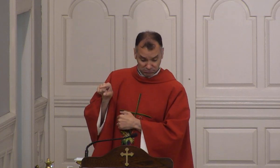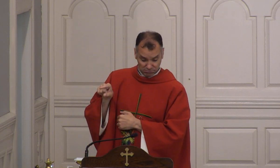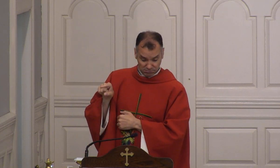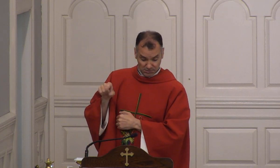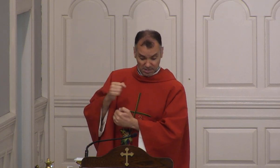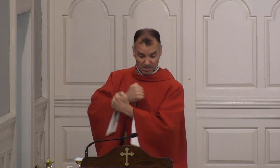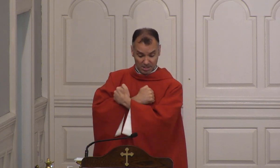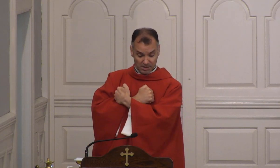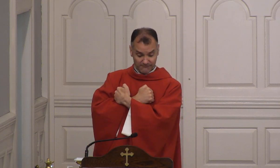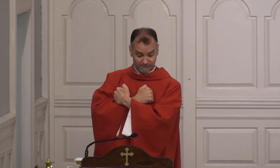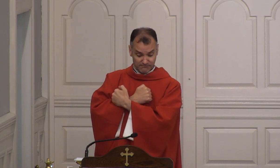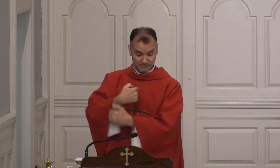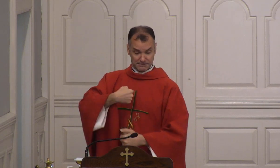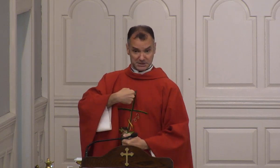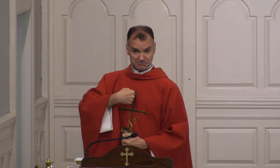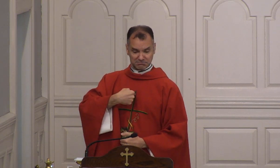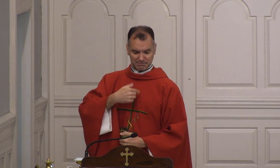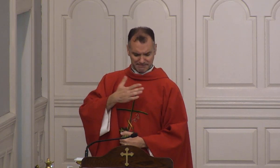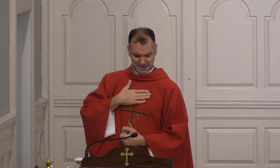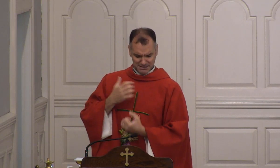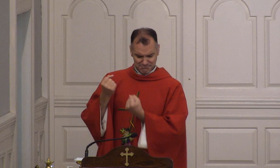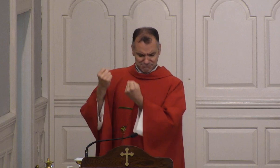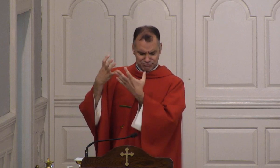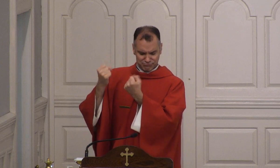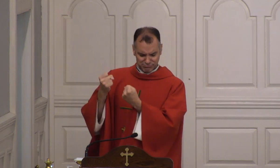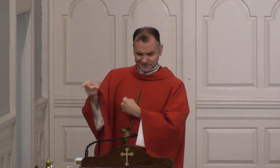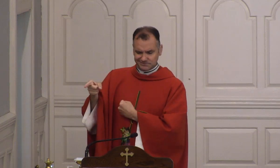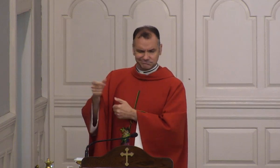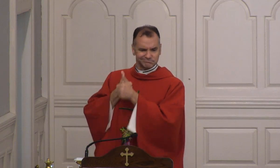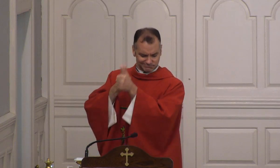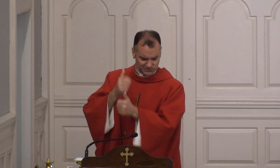Whoever loves me will keep my word,